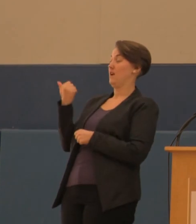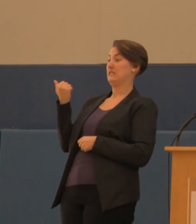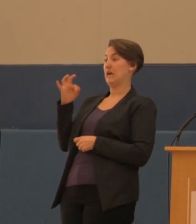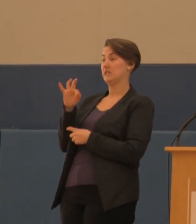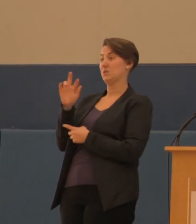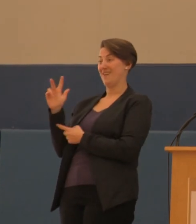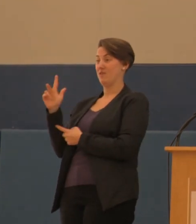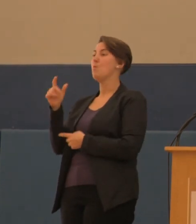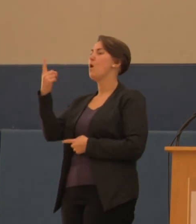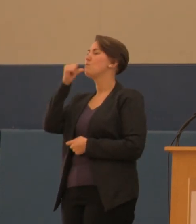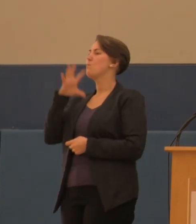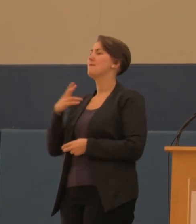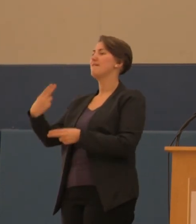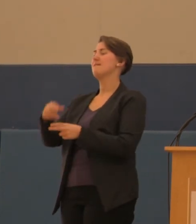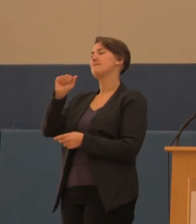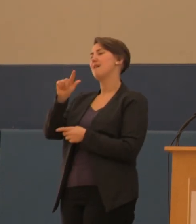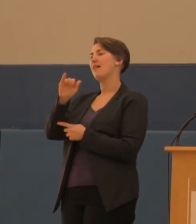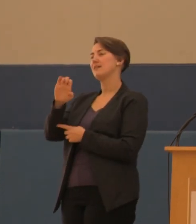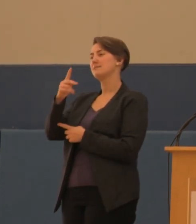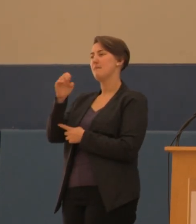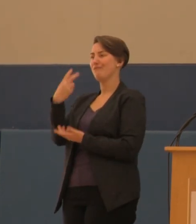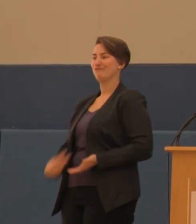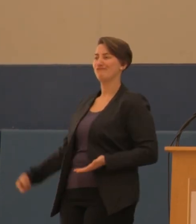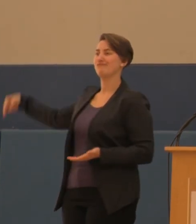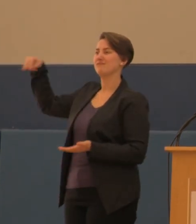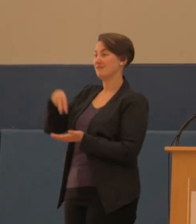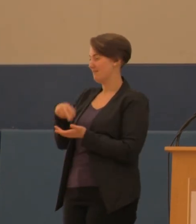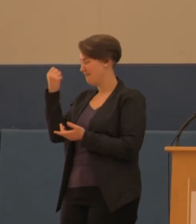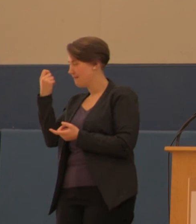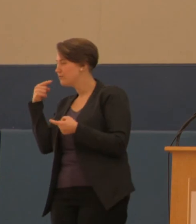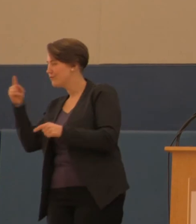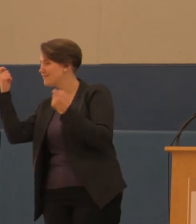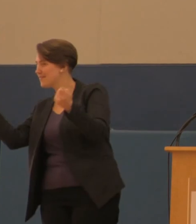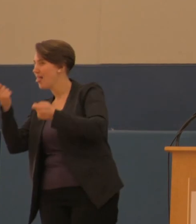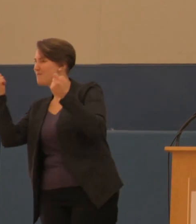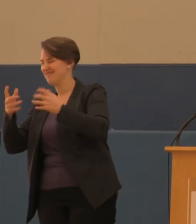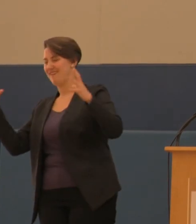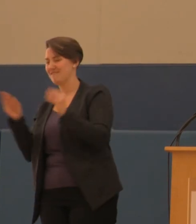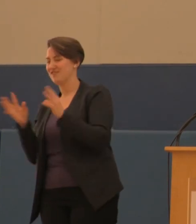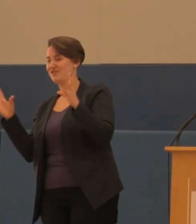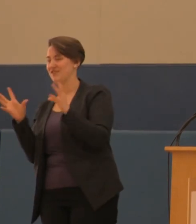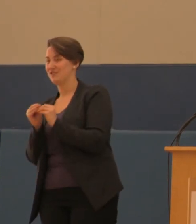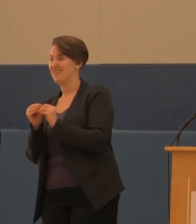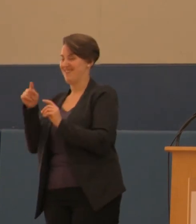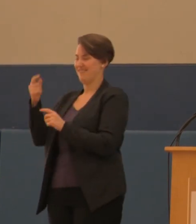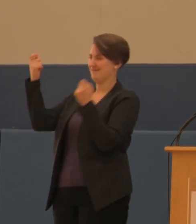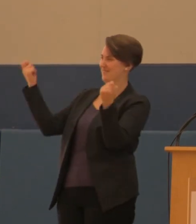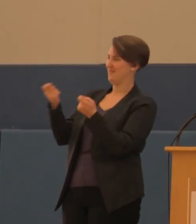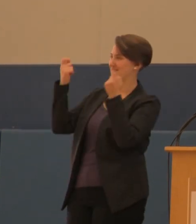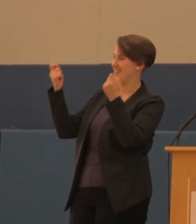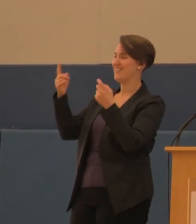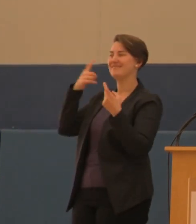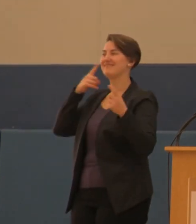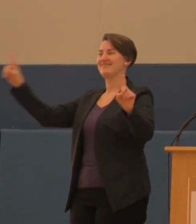By the name of Alice Paul, during a celebration, a convention date, at the celebrating the